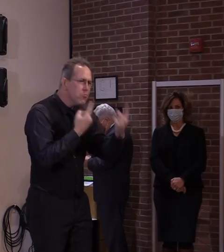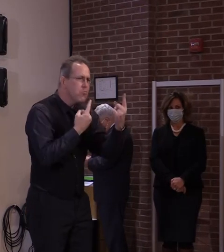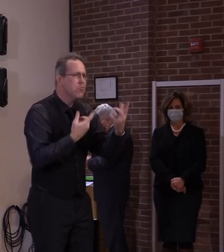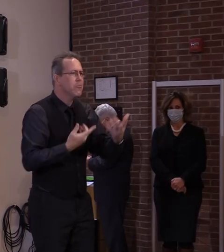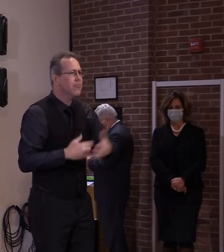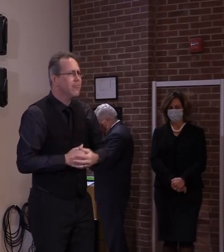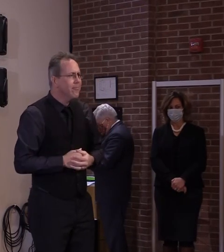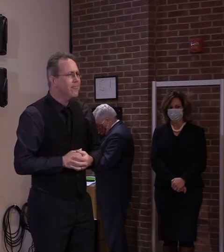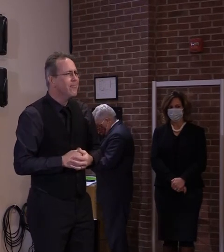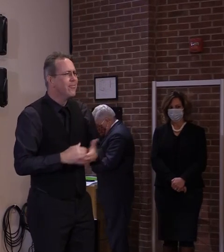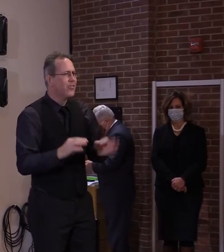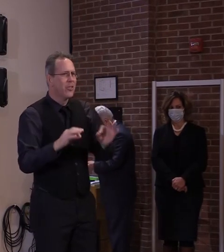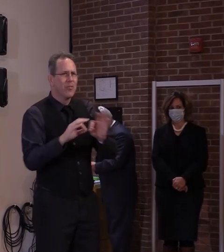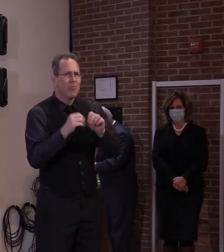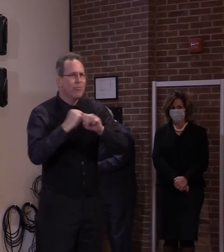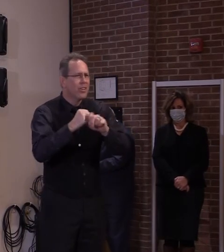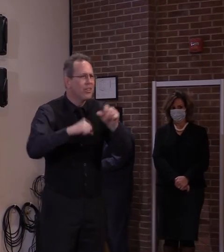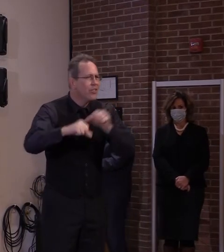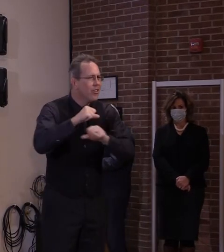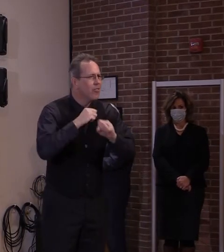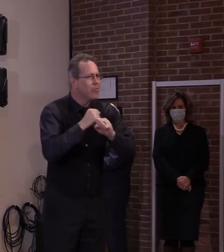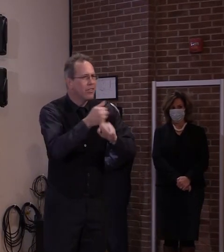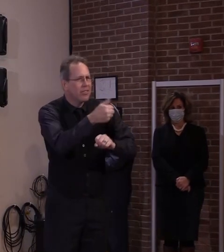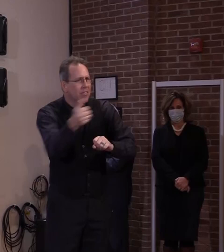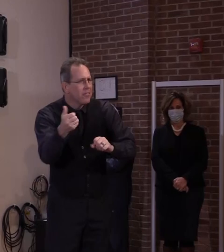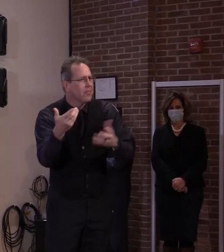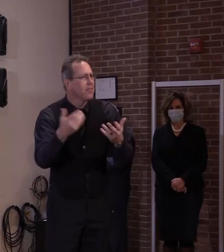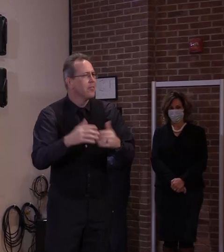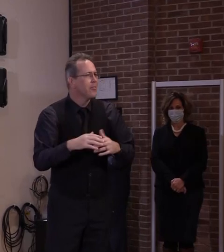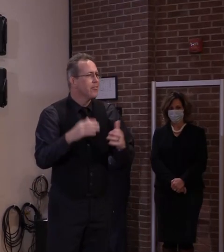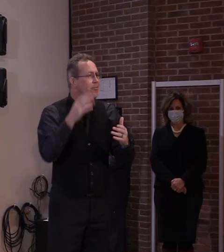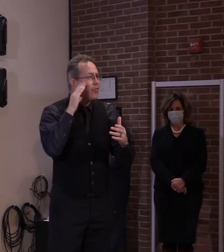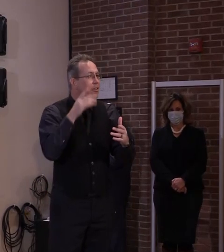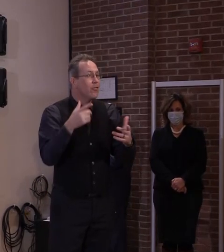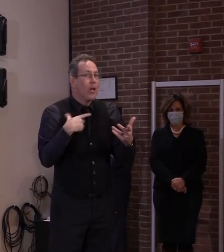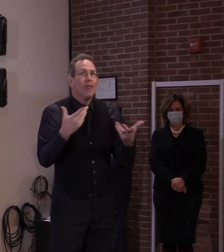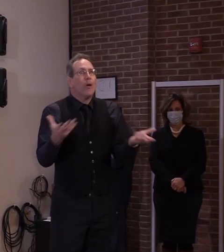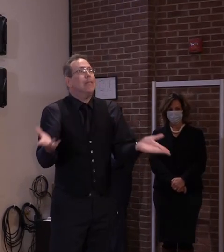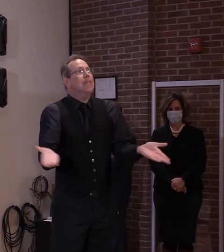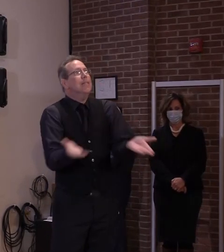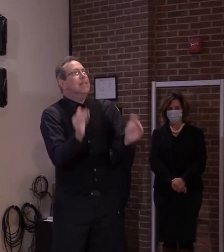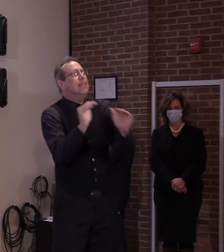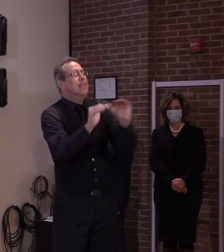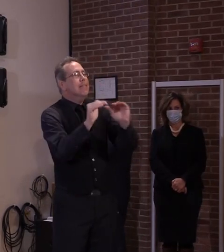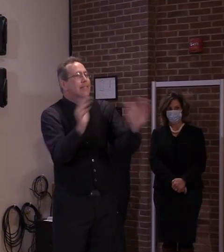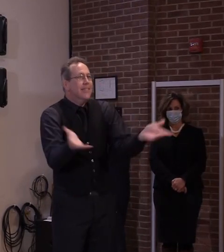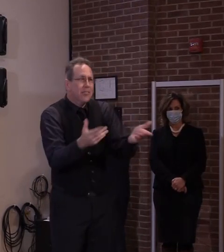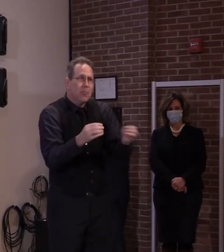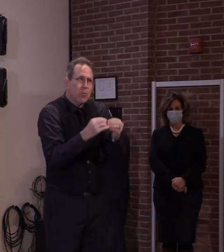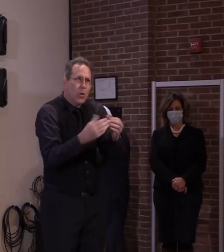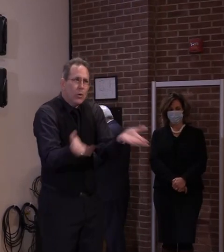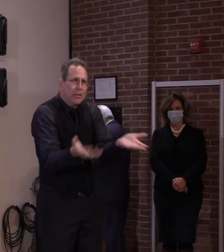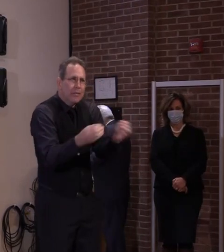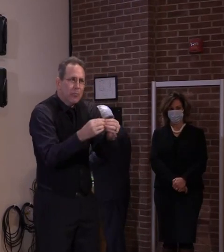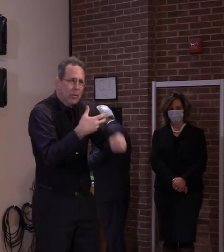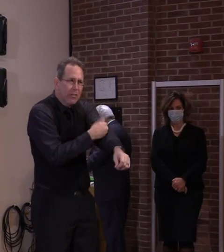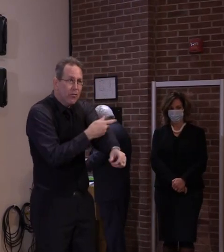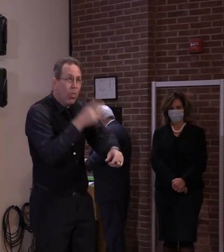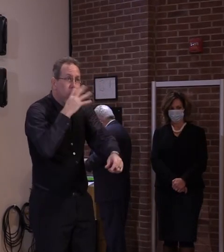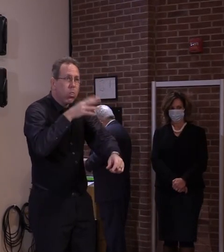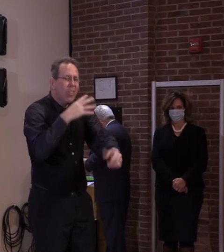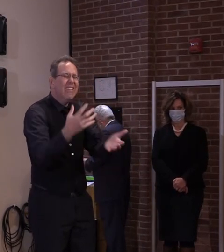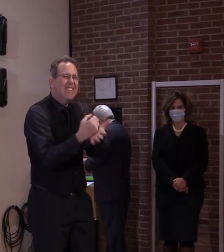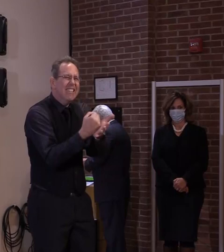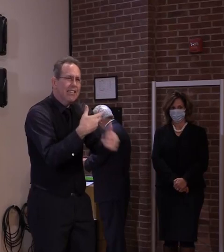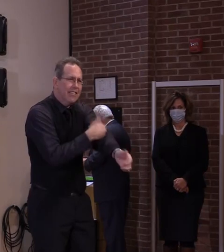and others. So I think we'll continue to advocate for boosters and doing all we can to make